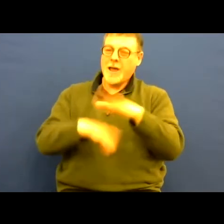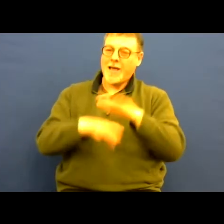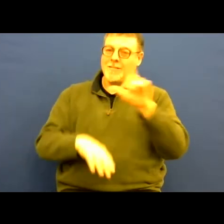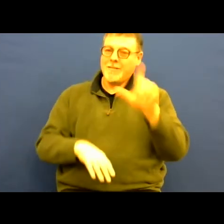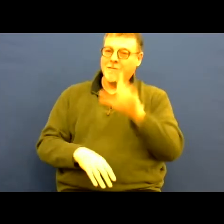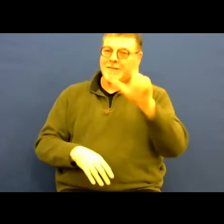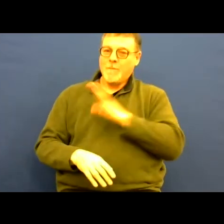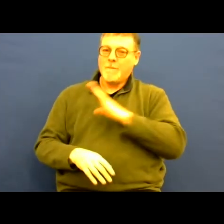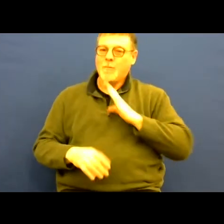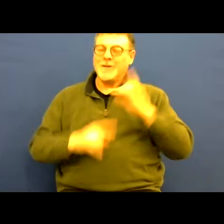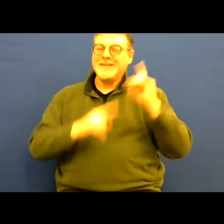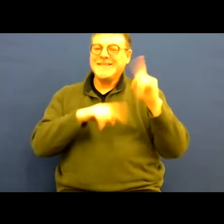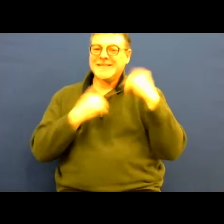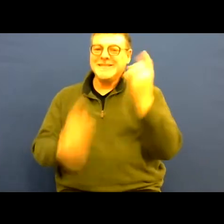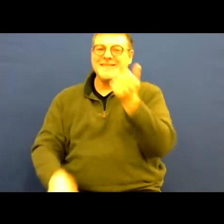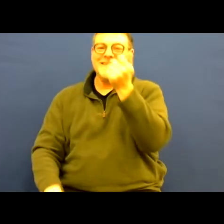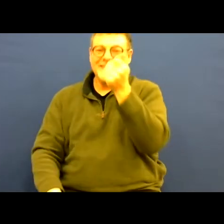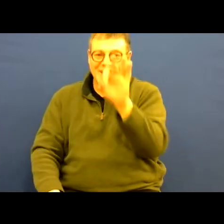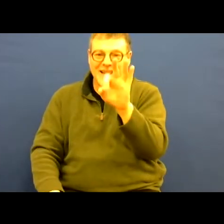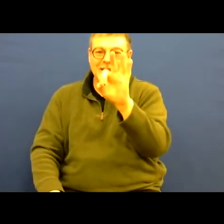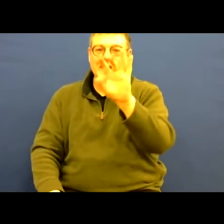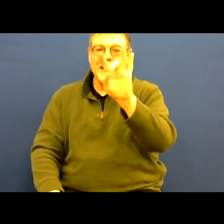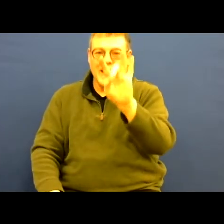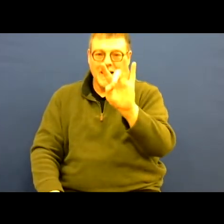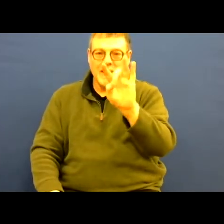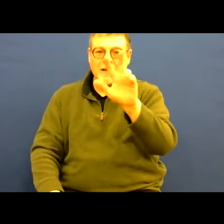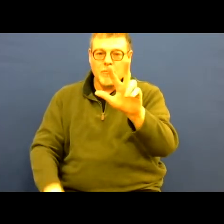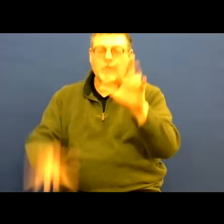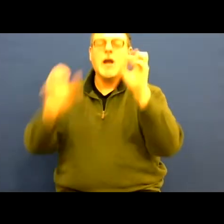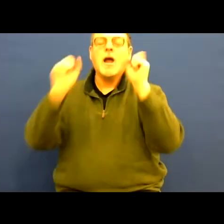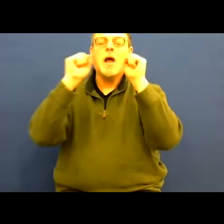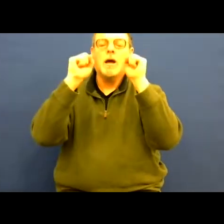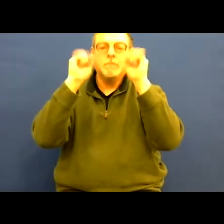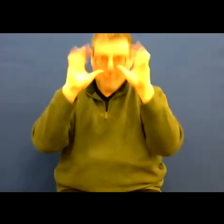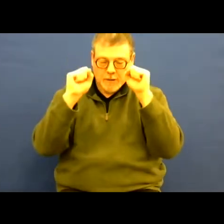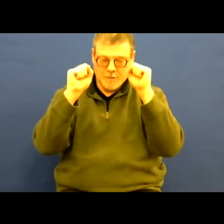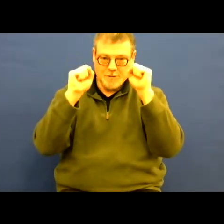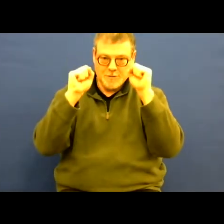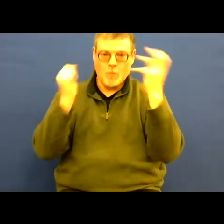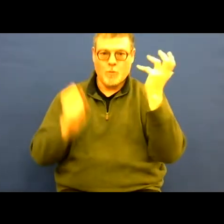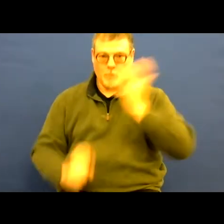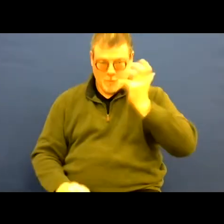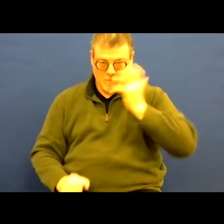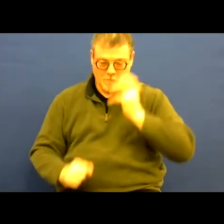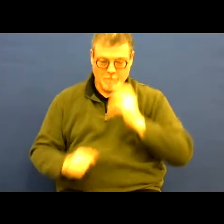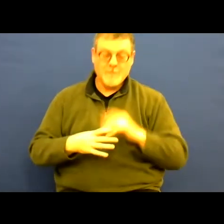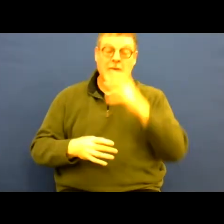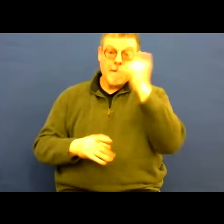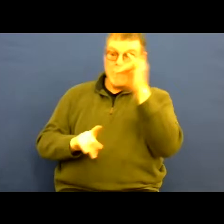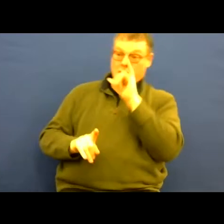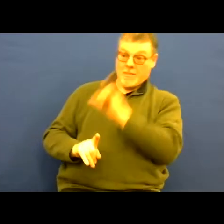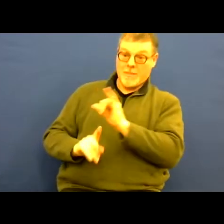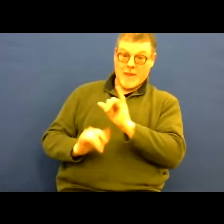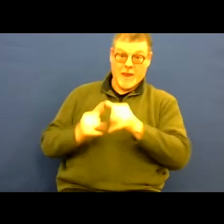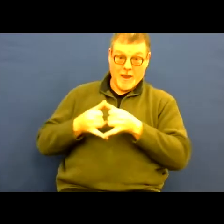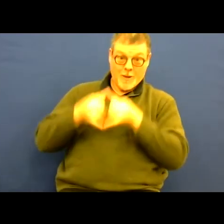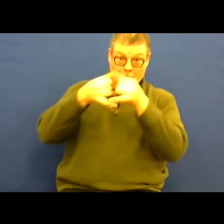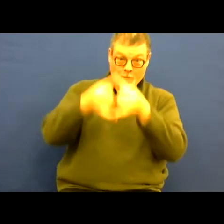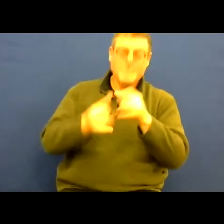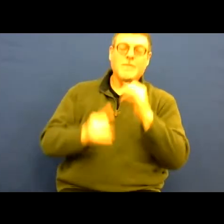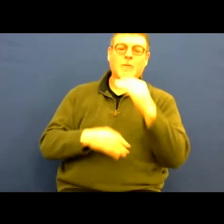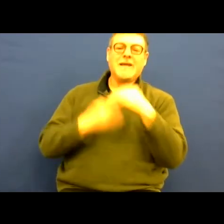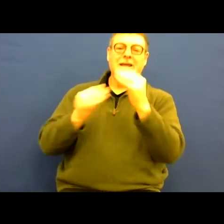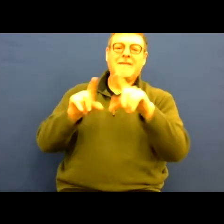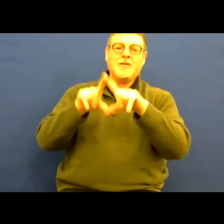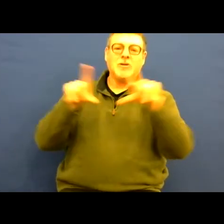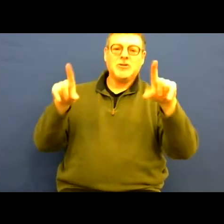board since 1983. It's amazing. And because of the award, Tina was given a check